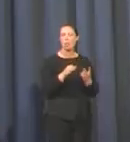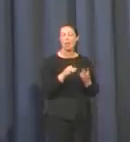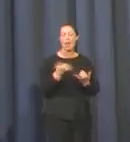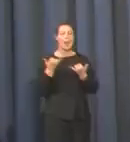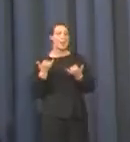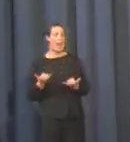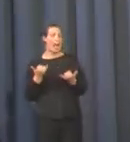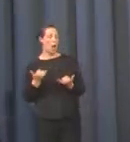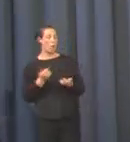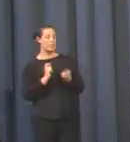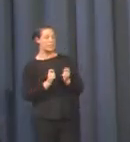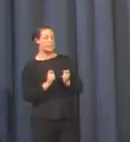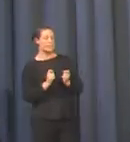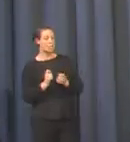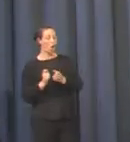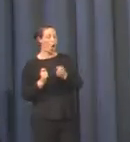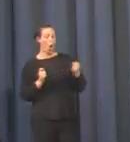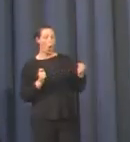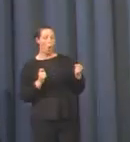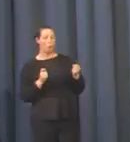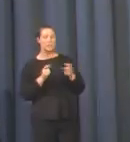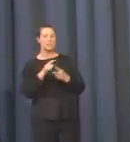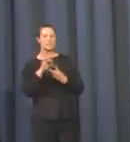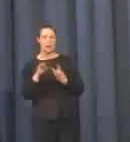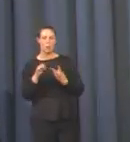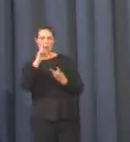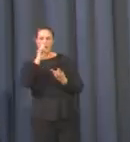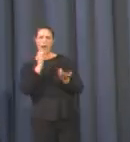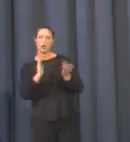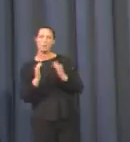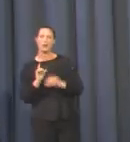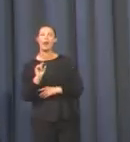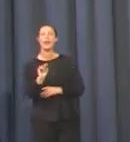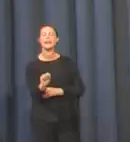so wherever we get a high result, we'll be able to validate.